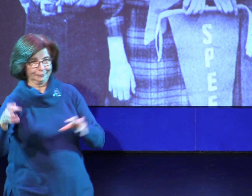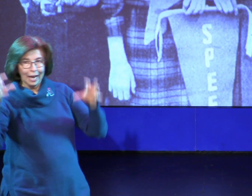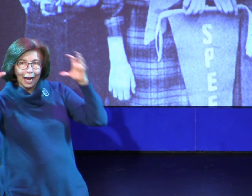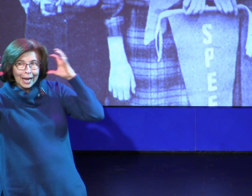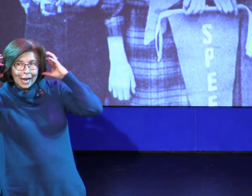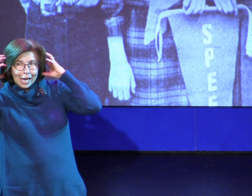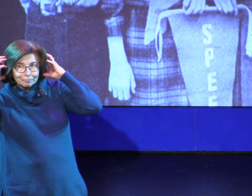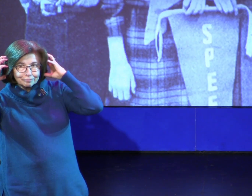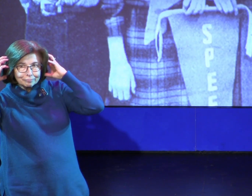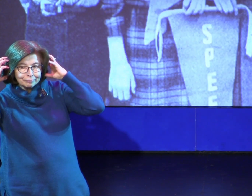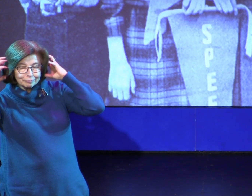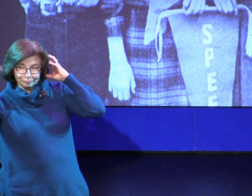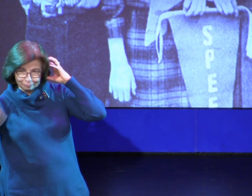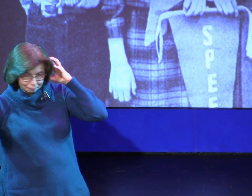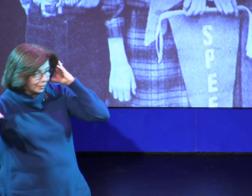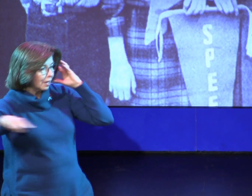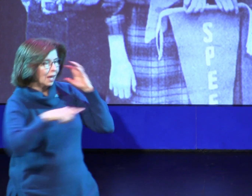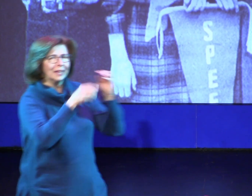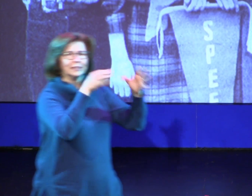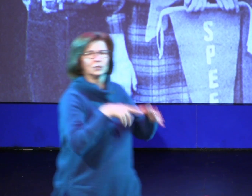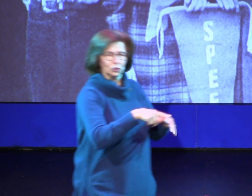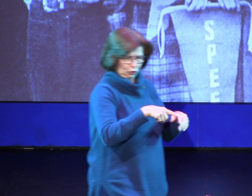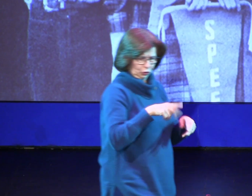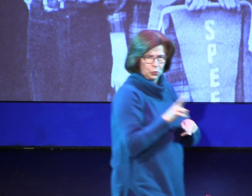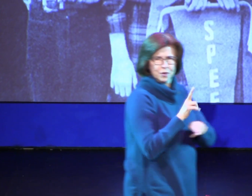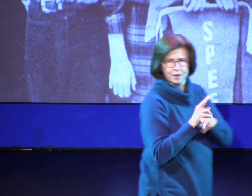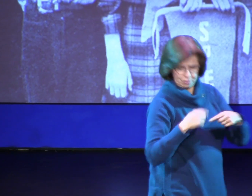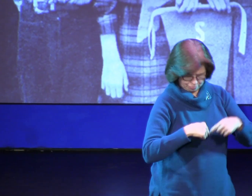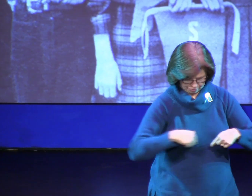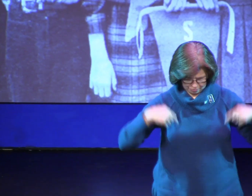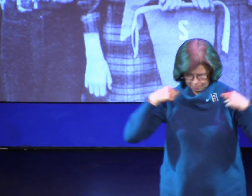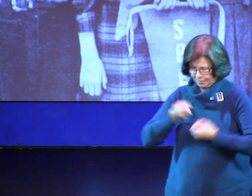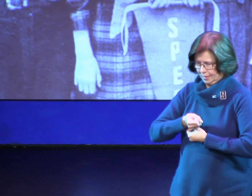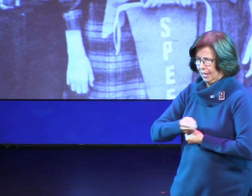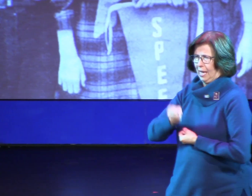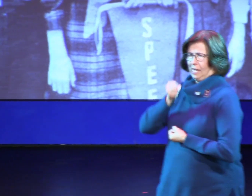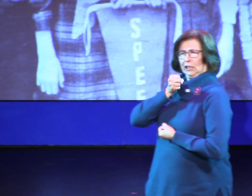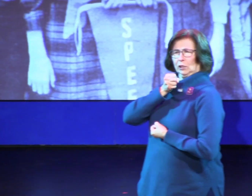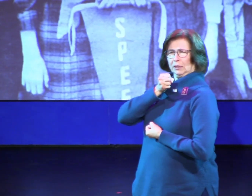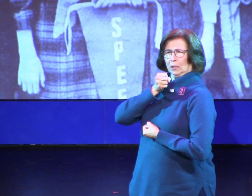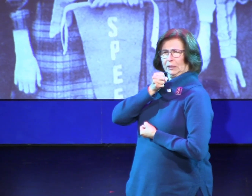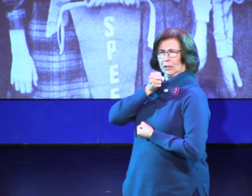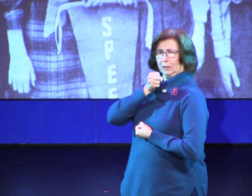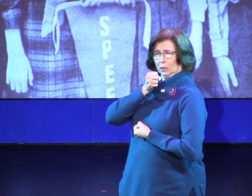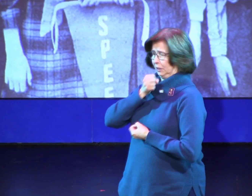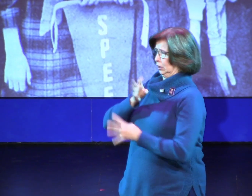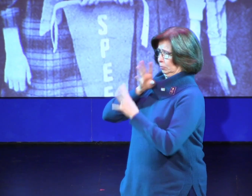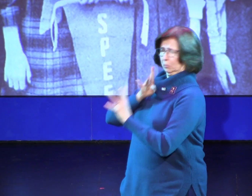I remember a day when I was around 10 years old. I was in class, we were all wearing our headphones, and the teacher was at the front of